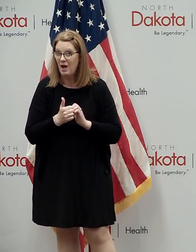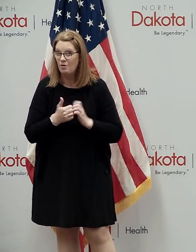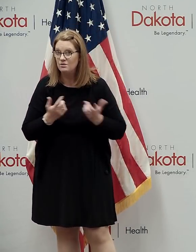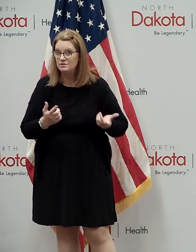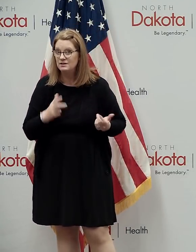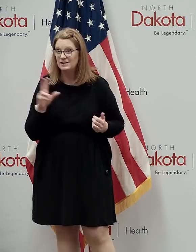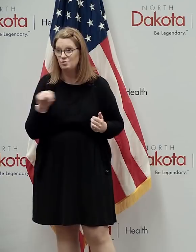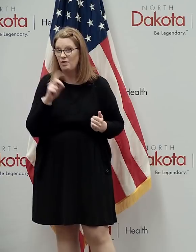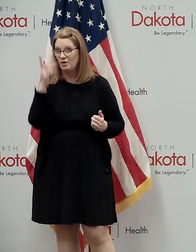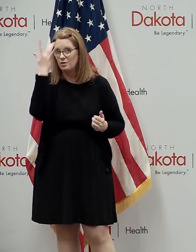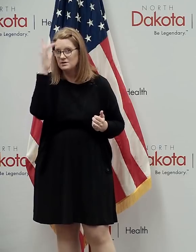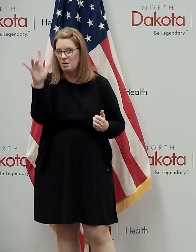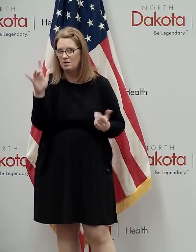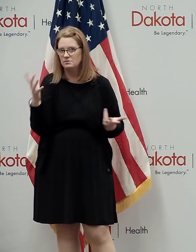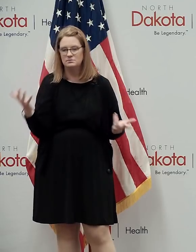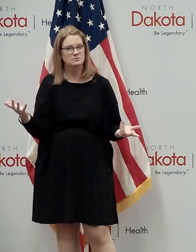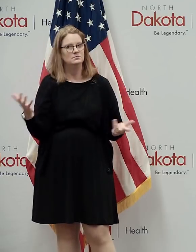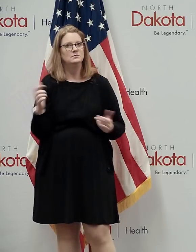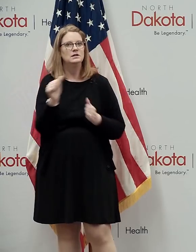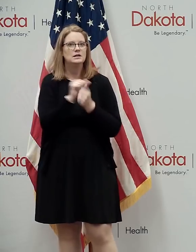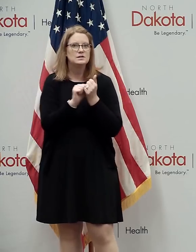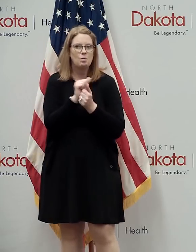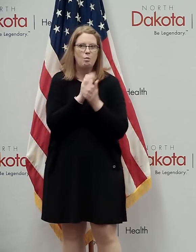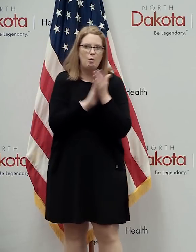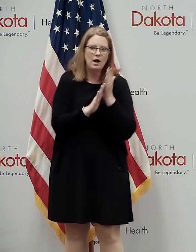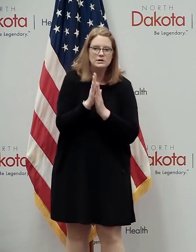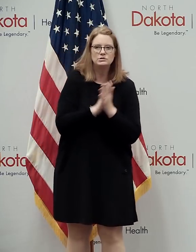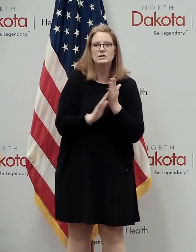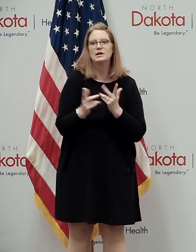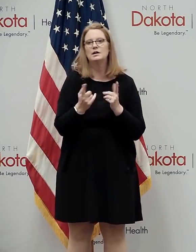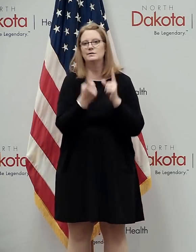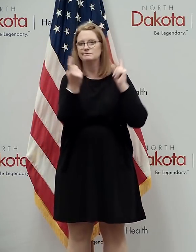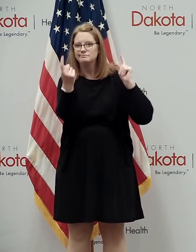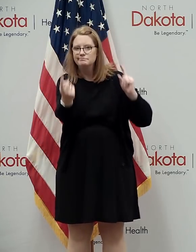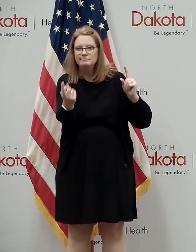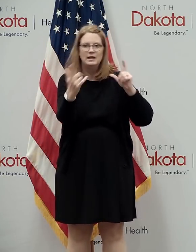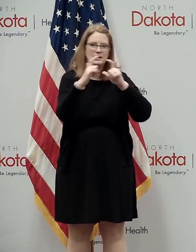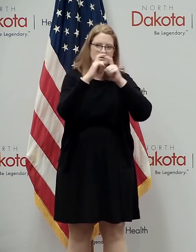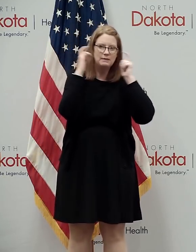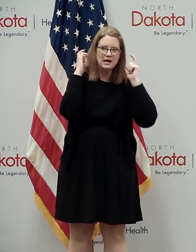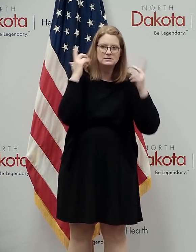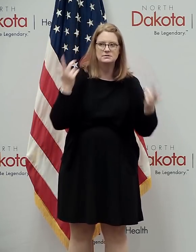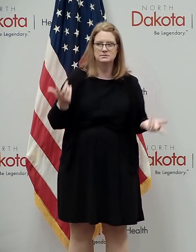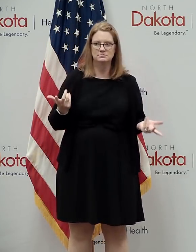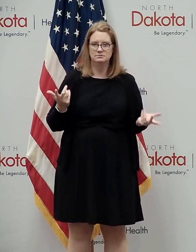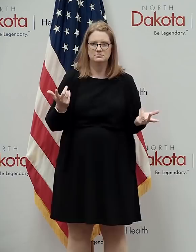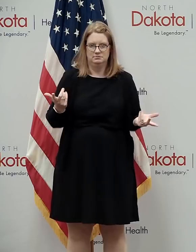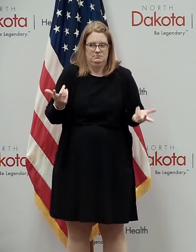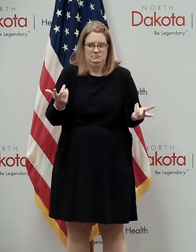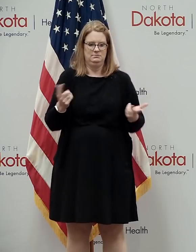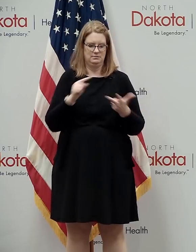North Dakota Smart. I mean, it's just that simple. It's hand hygiene, it's mask, it's social distancing. We do those three things, and I want to say